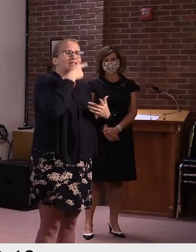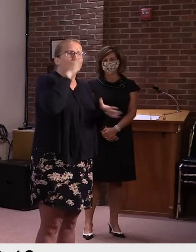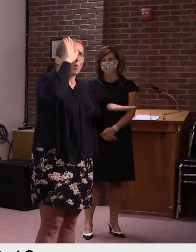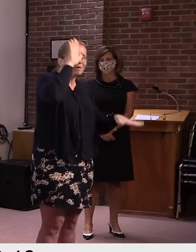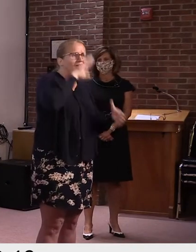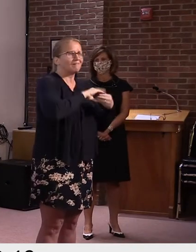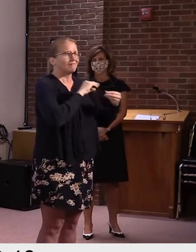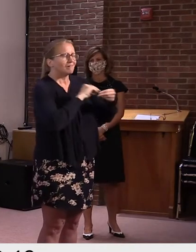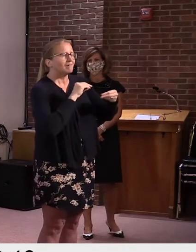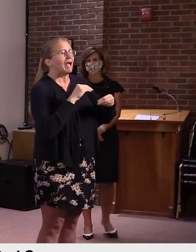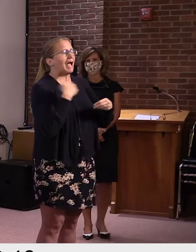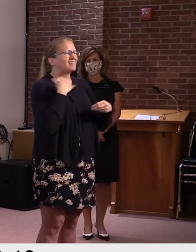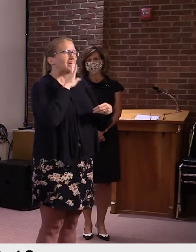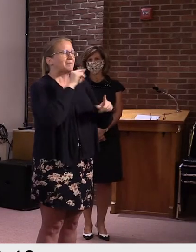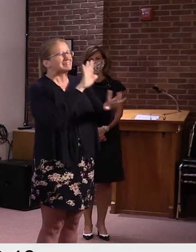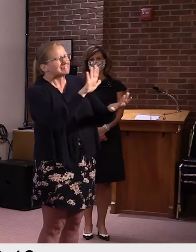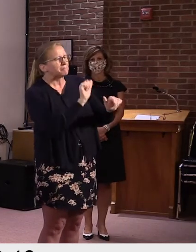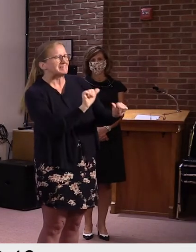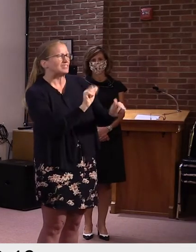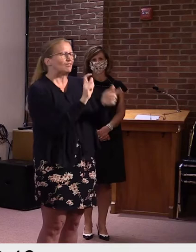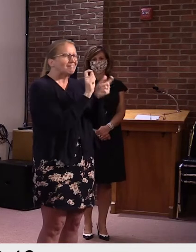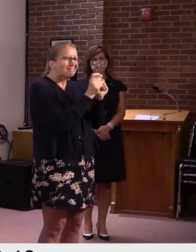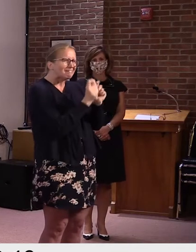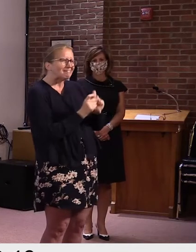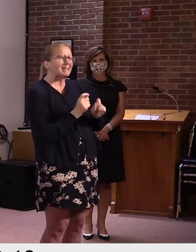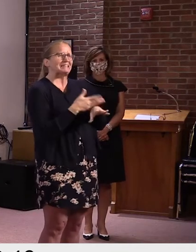or modifications.